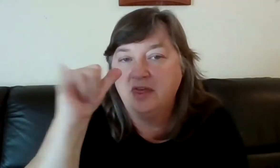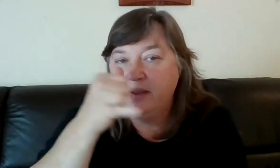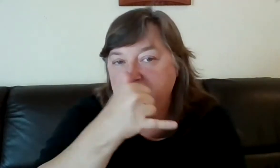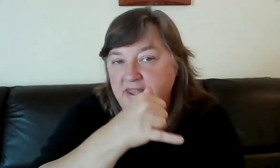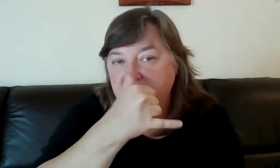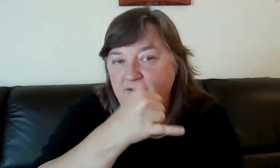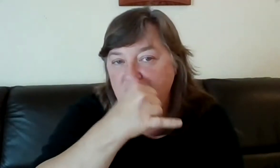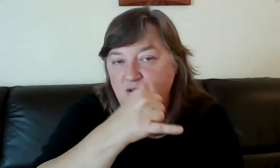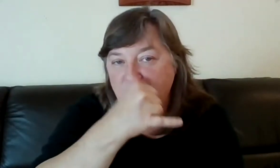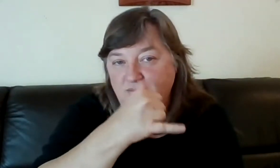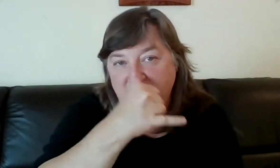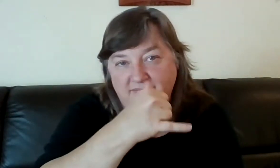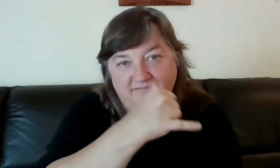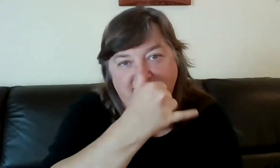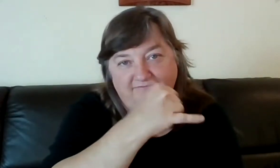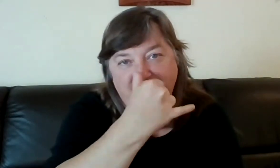Thumb on the end of your nose.